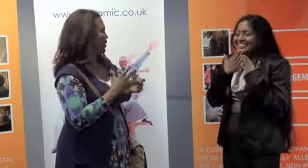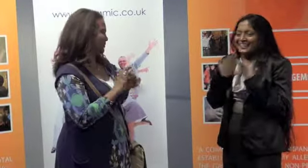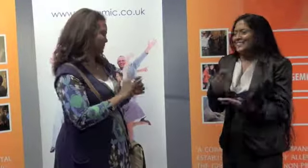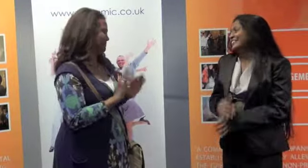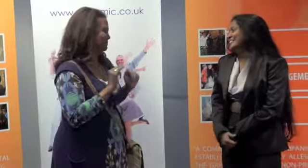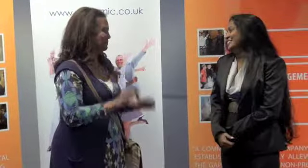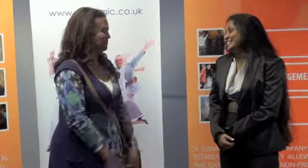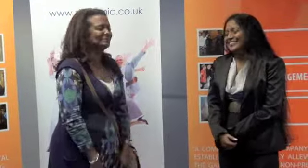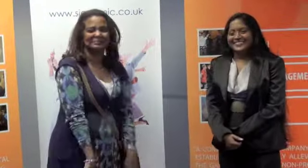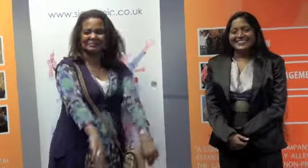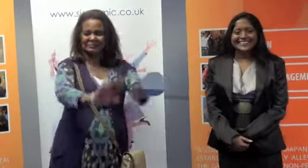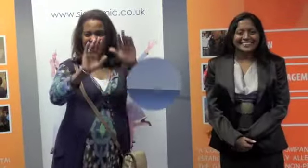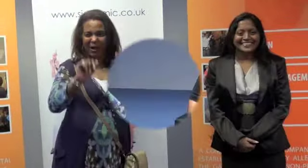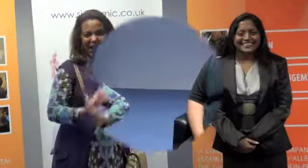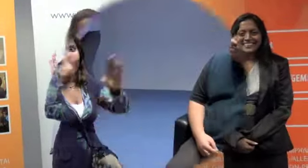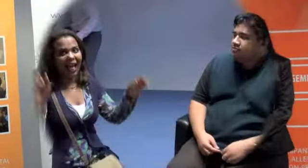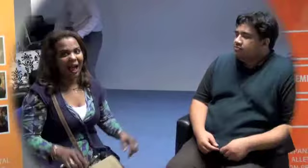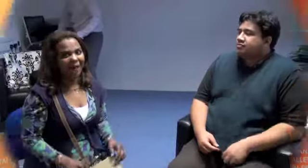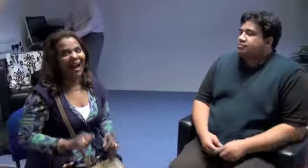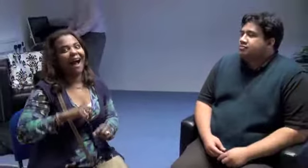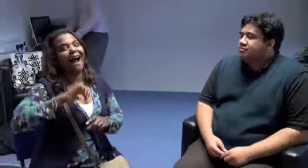you for your time. Thank you.